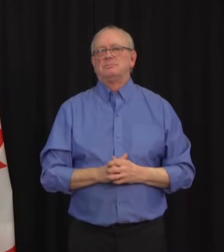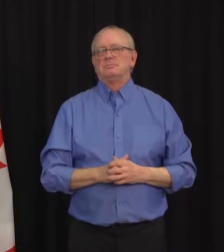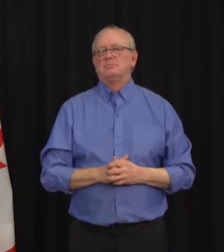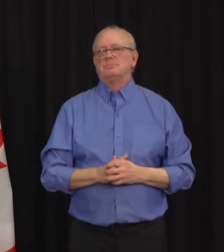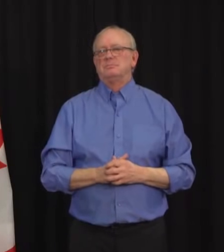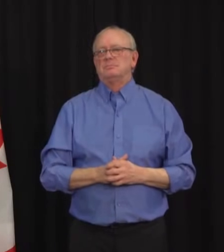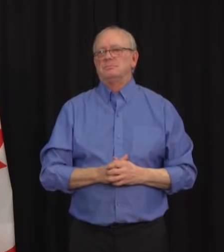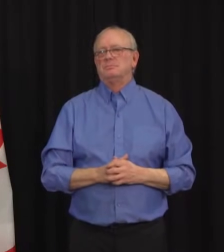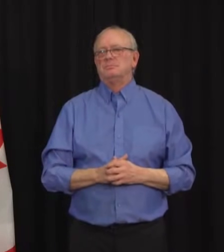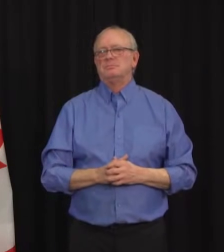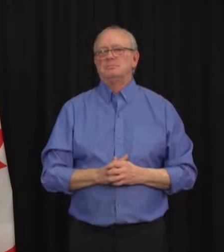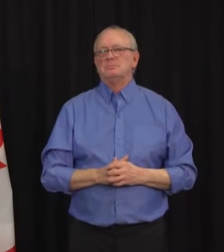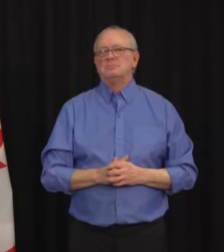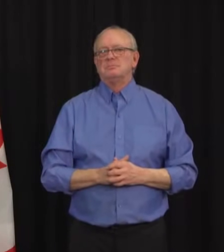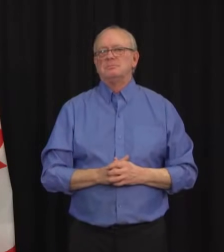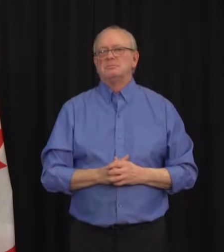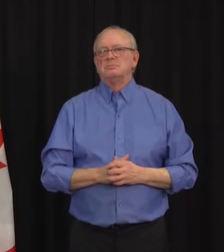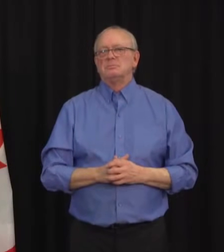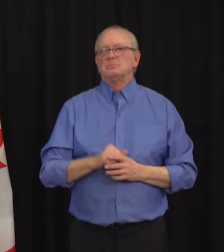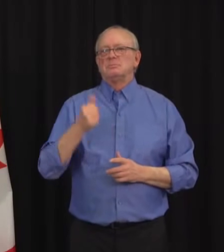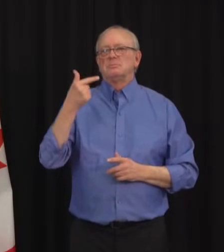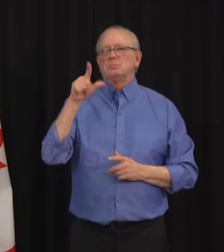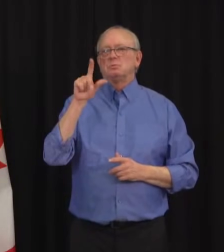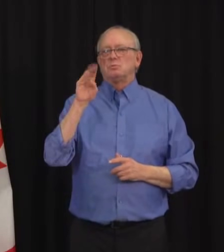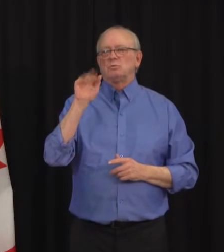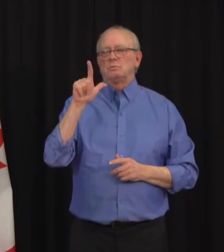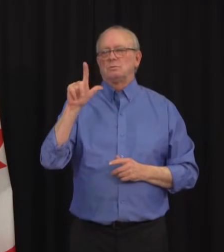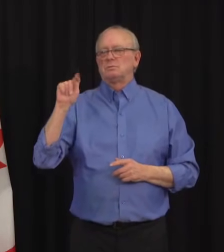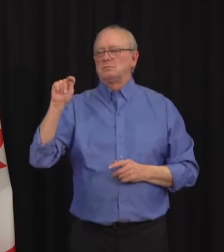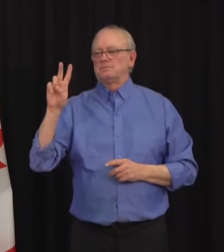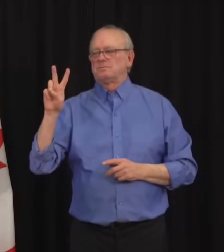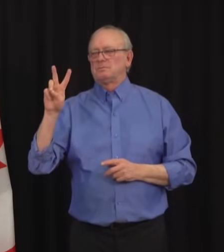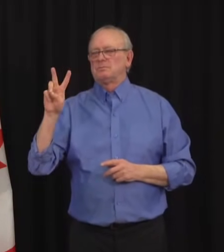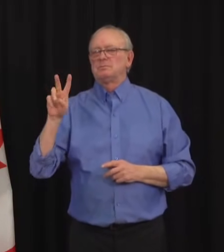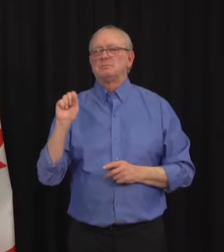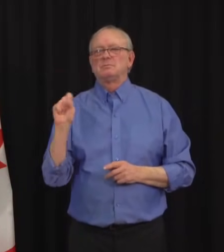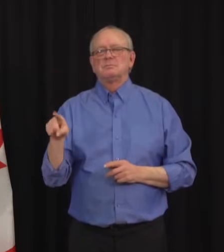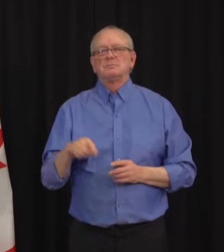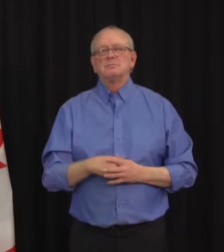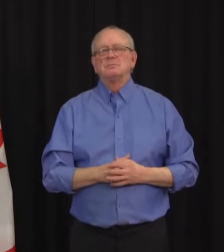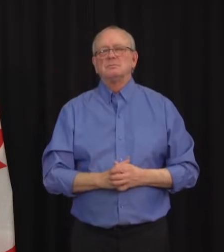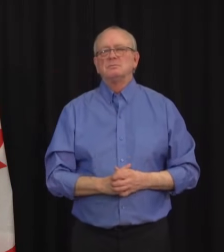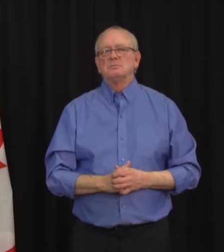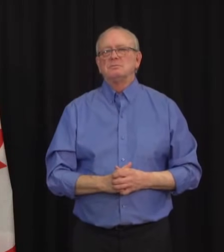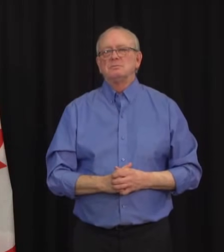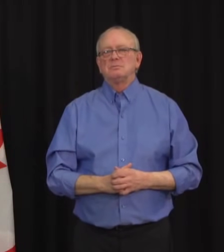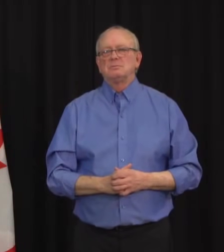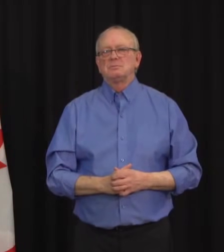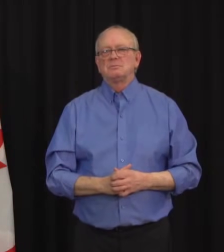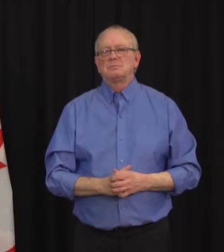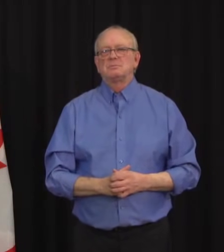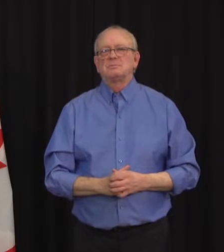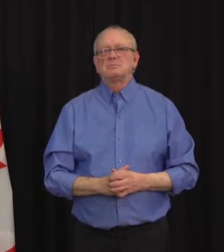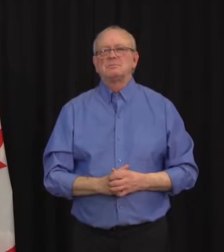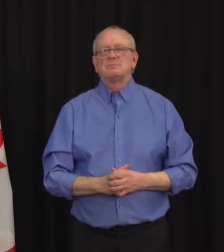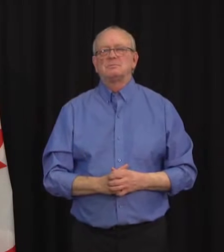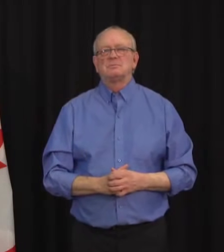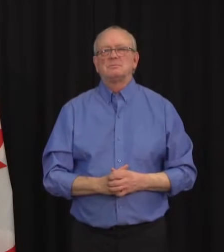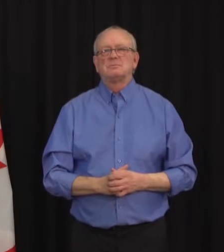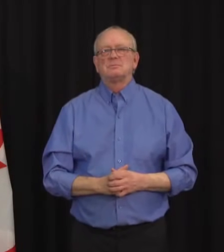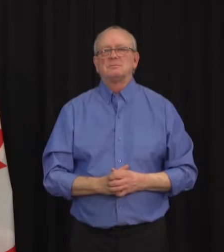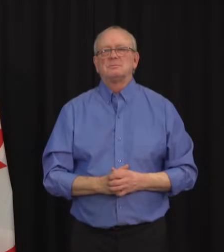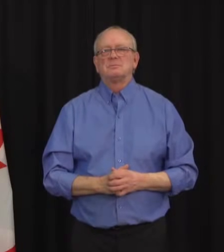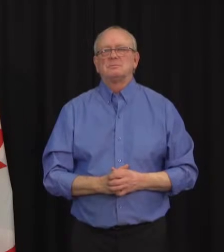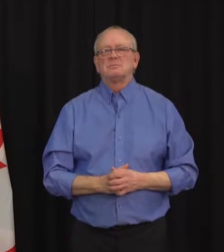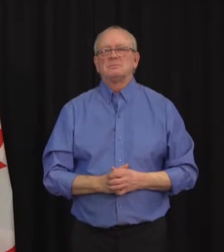Next is Jesse Weisner with Global TV. Go ahead, Jesse. Hi, Dr. Hinshaw. We've been